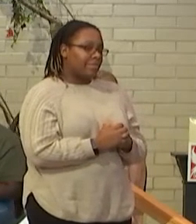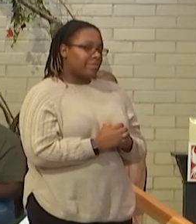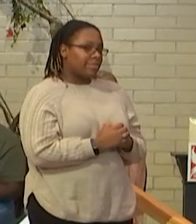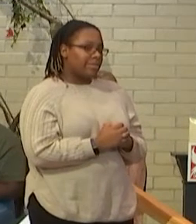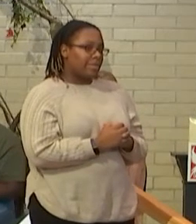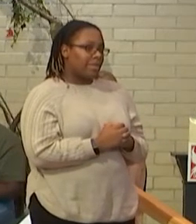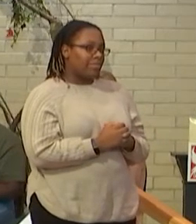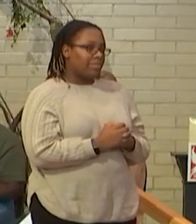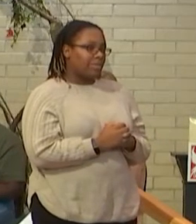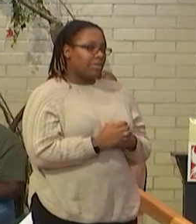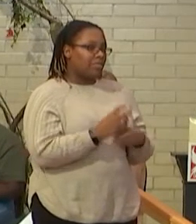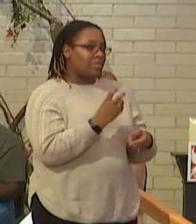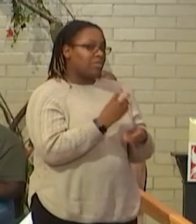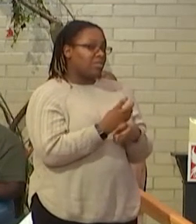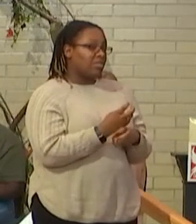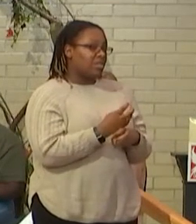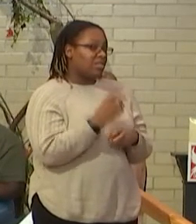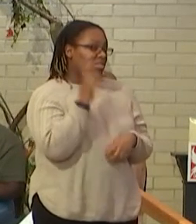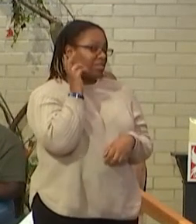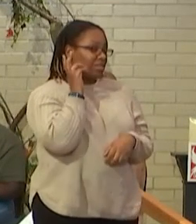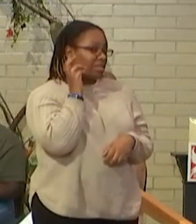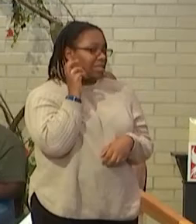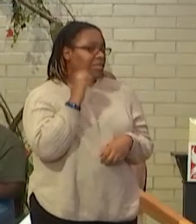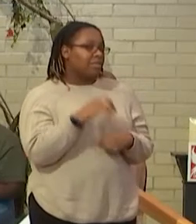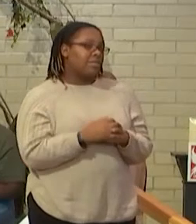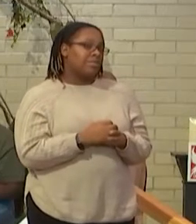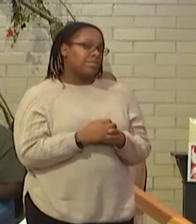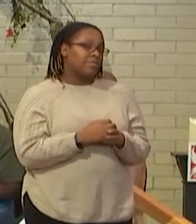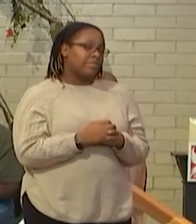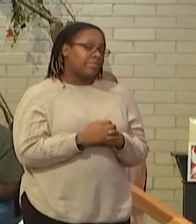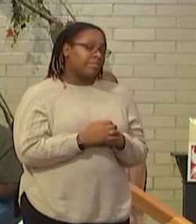wasn't easy to hear, and it didn't help.